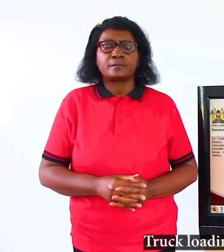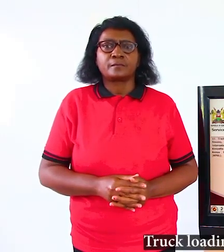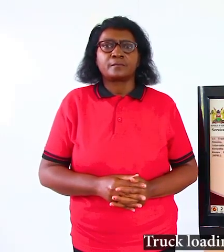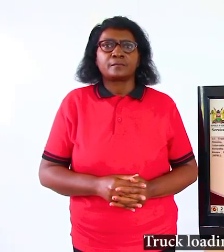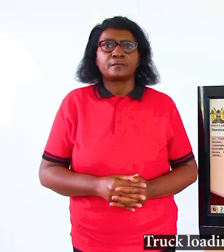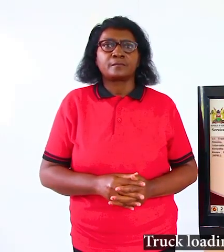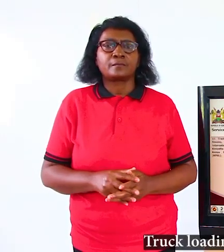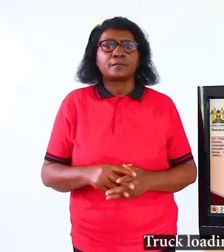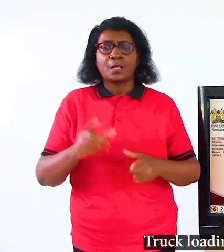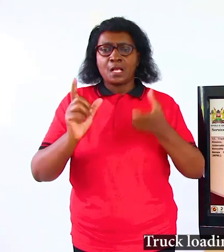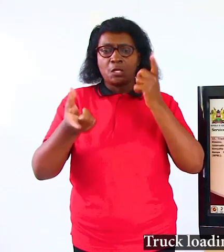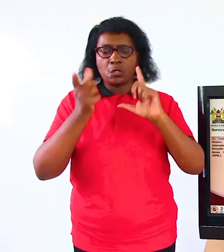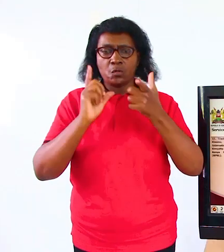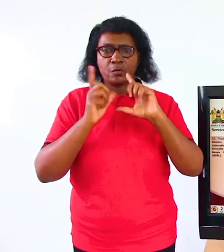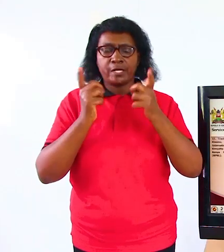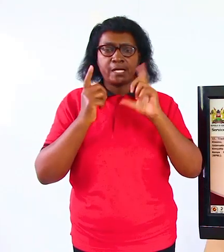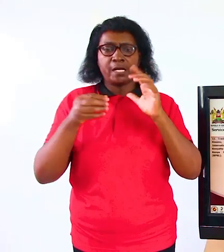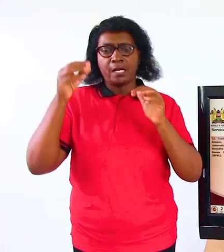Truck loading at Nakuru.